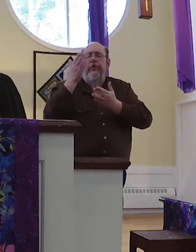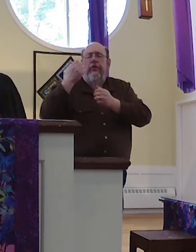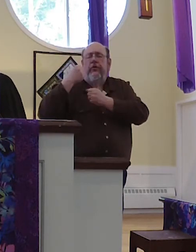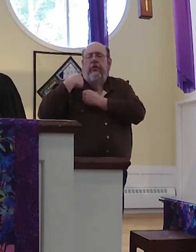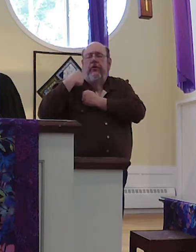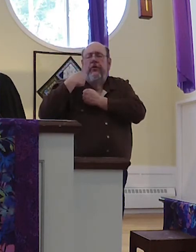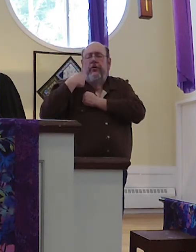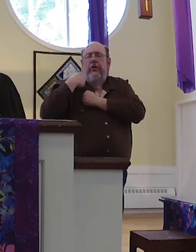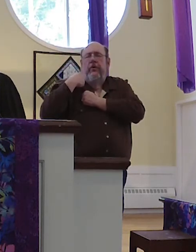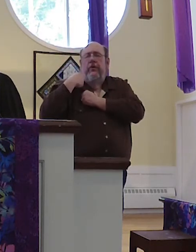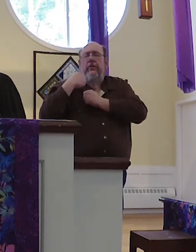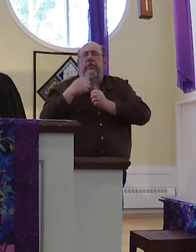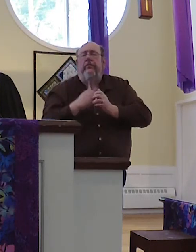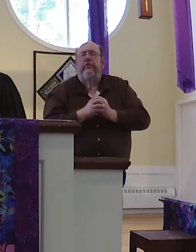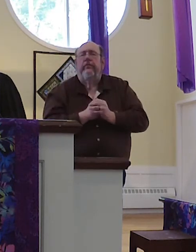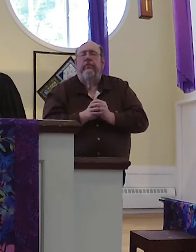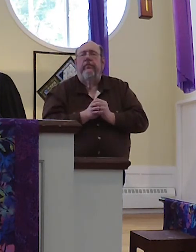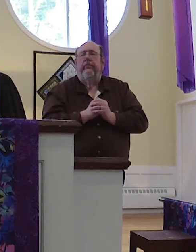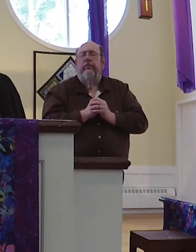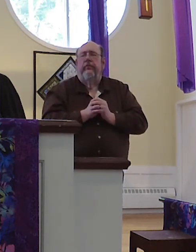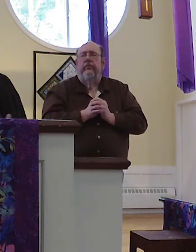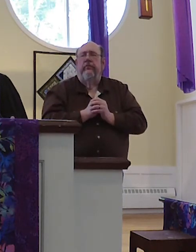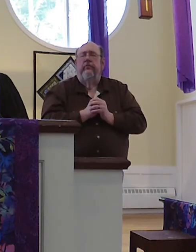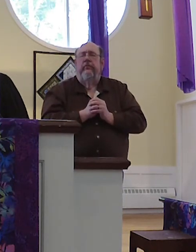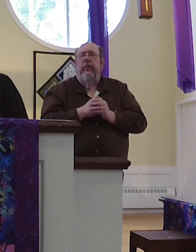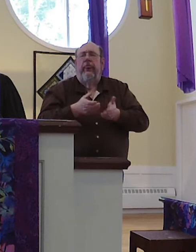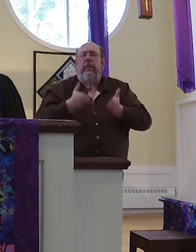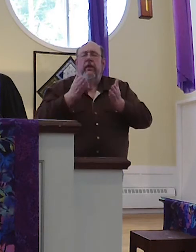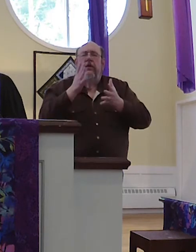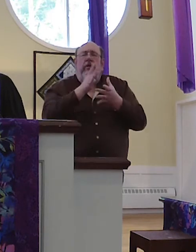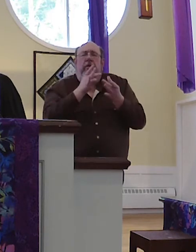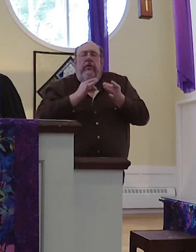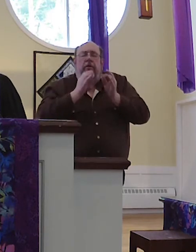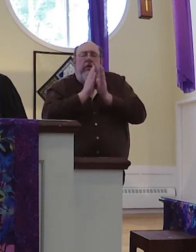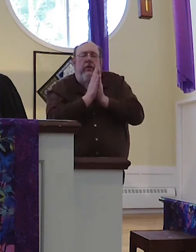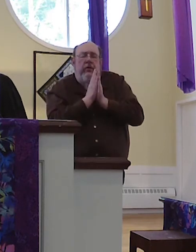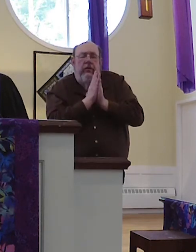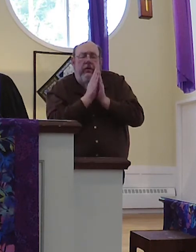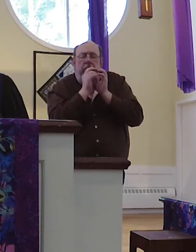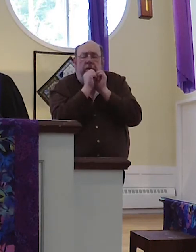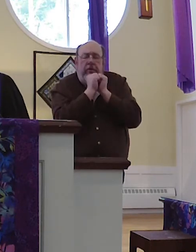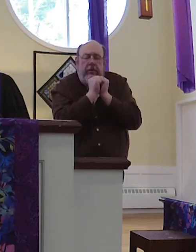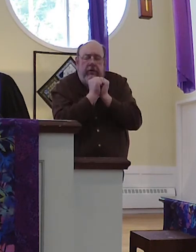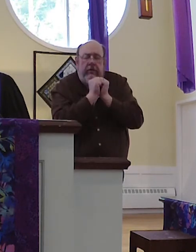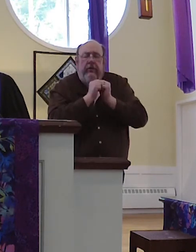here and throughout the world. Friends, let us be in a spirit of prayer together.